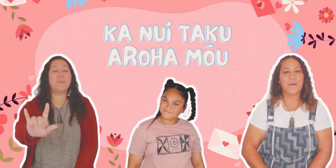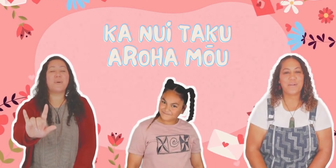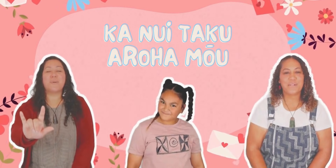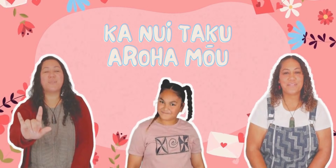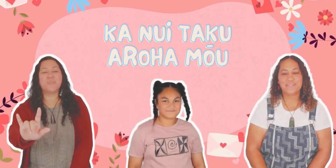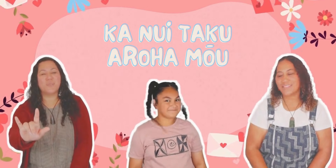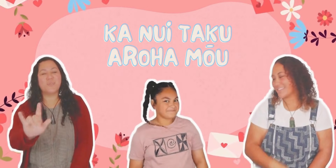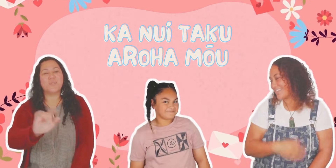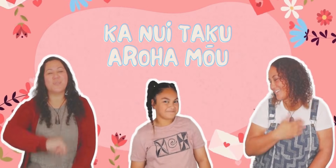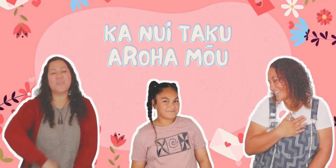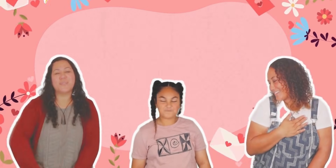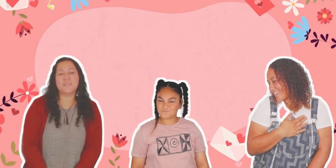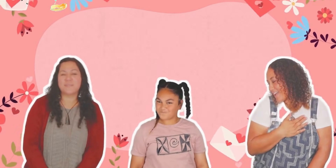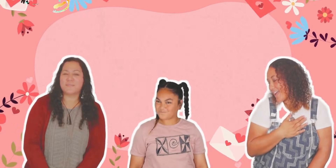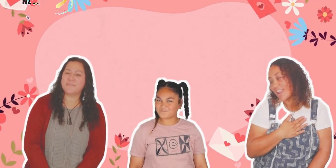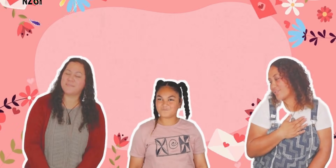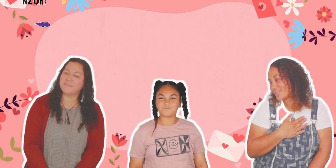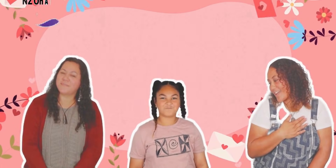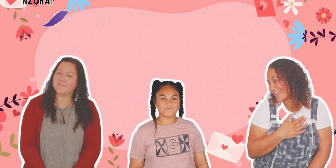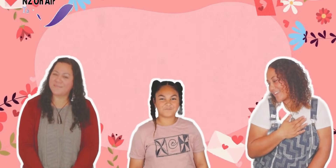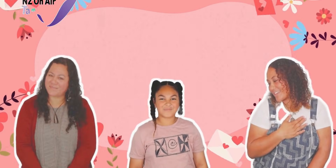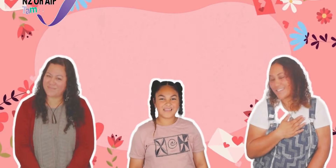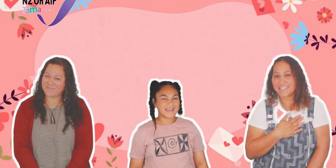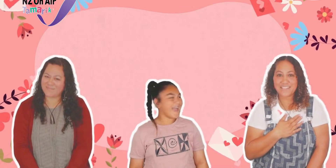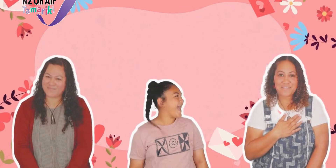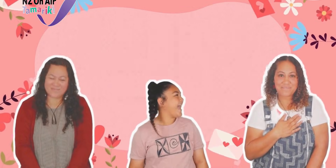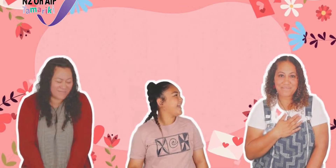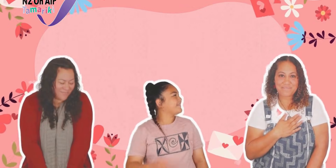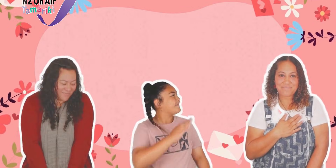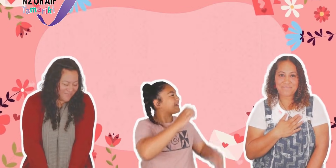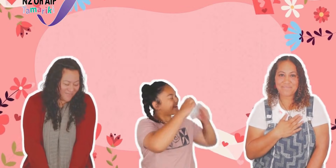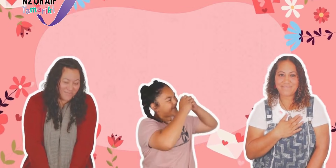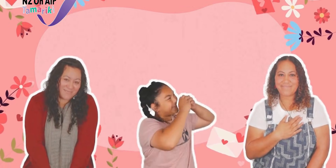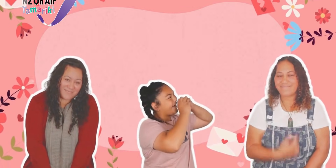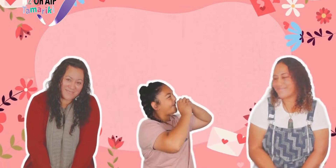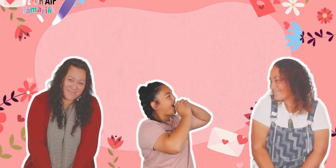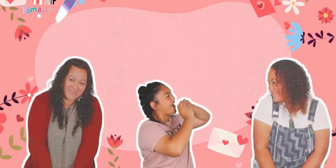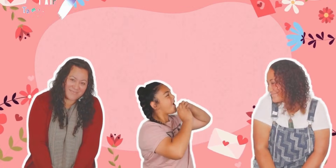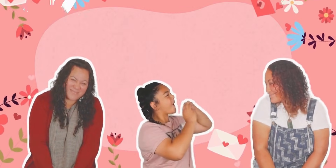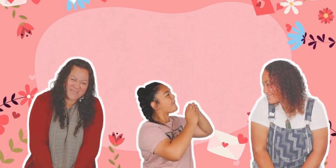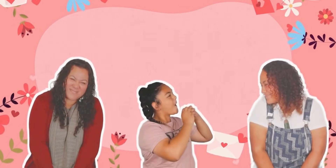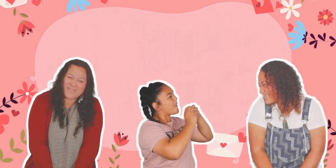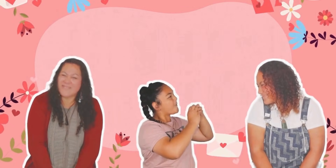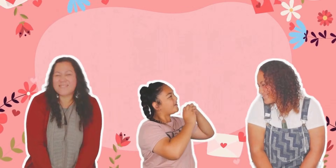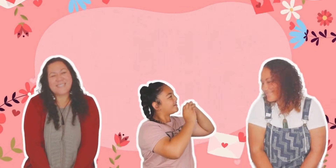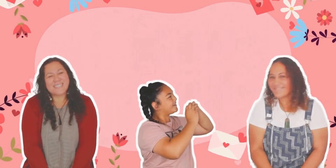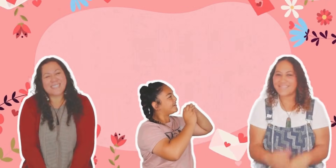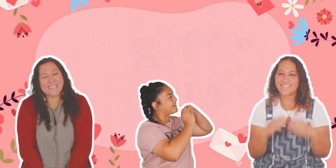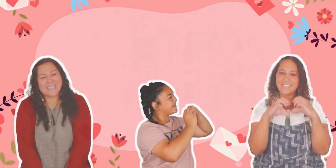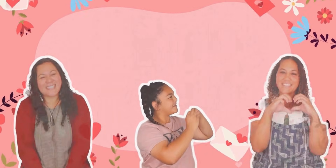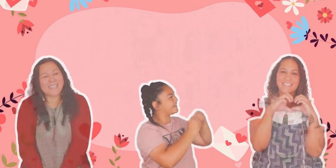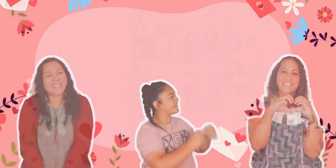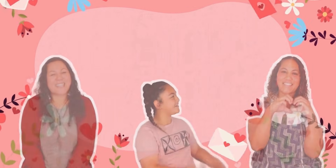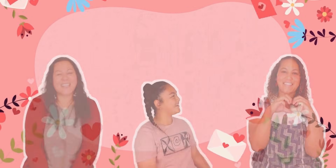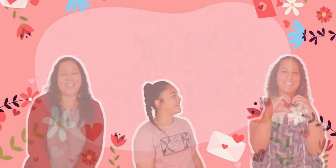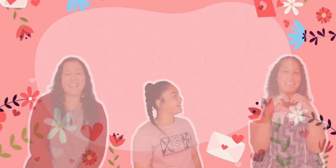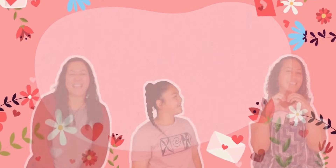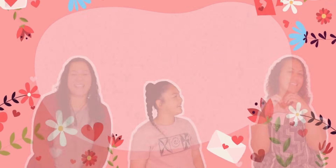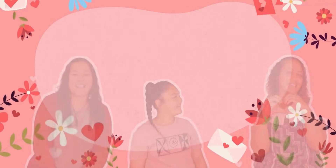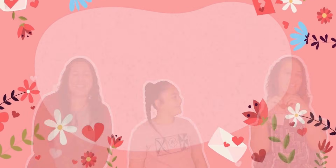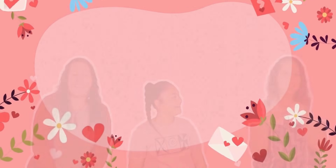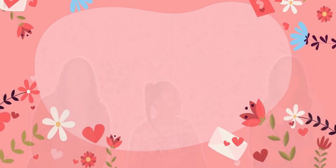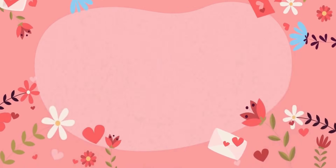aroha mo. I love you, darling. Mama, ka nui taku aroha mo.